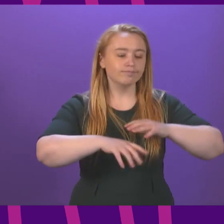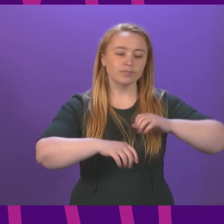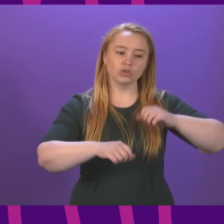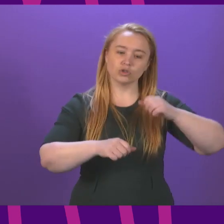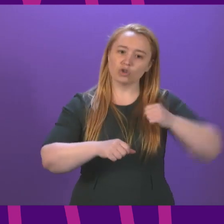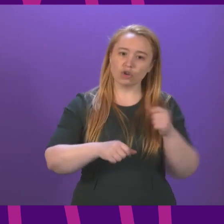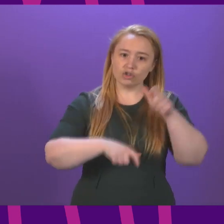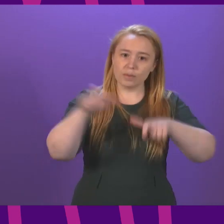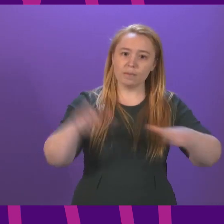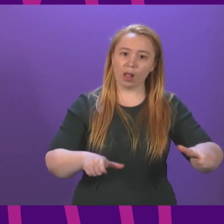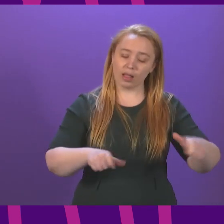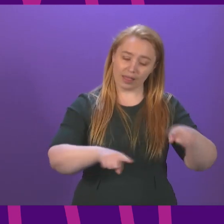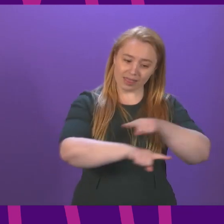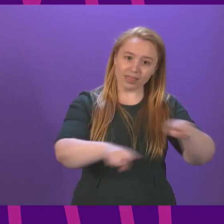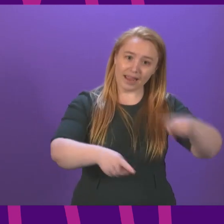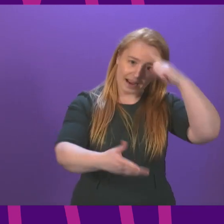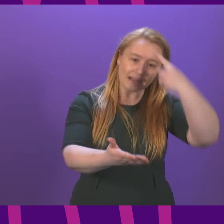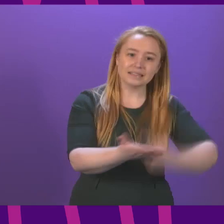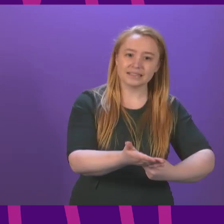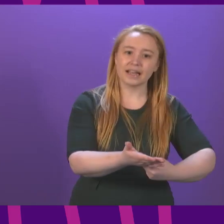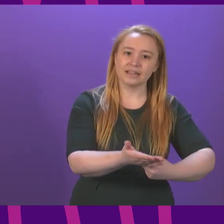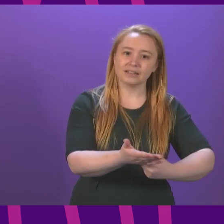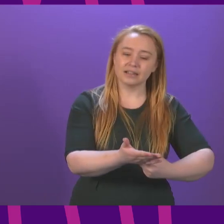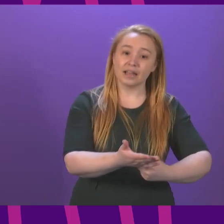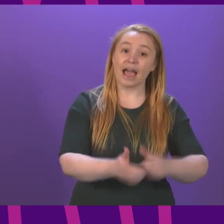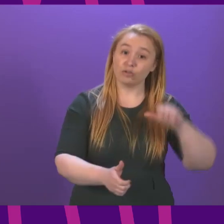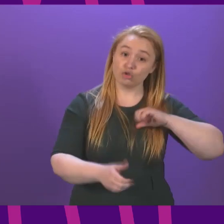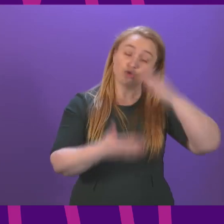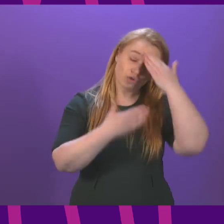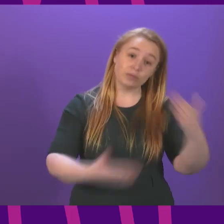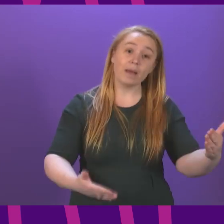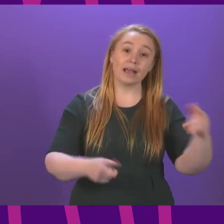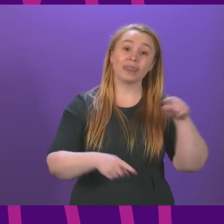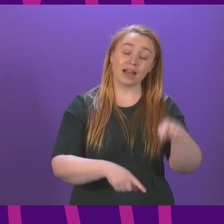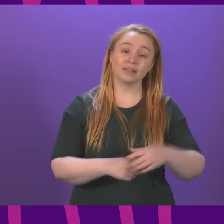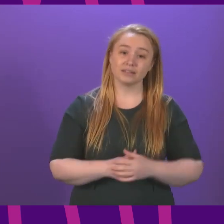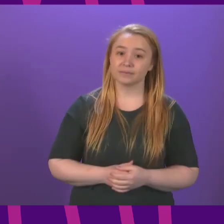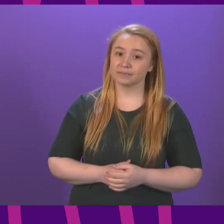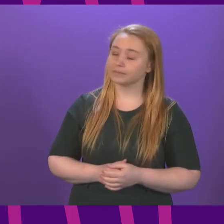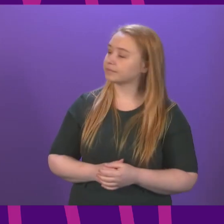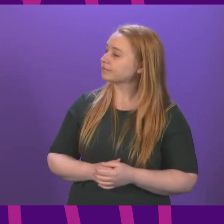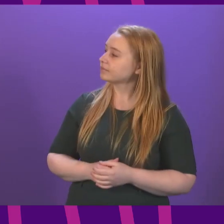their verdict. And that's the verdict, of course, that we should all respect and abide by.